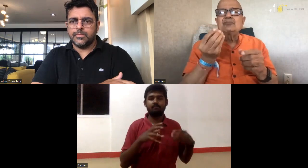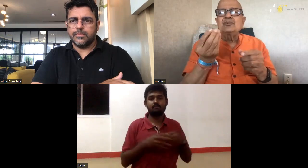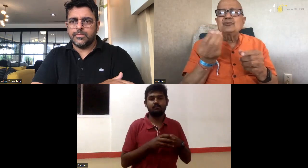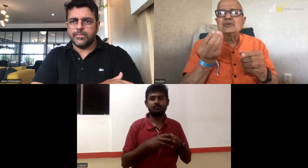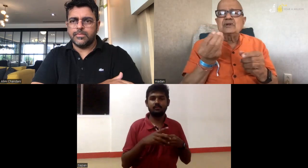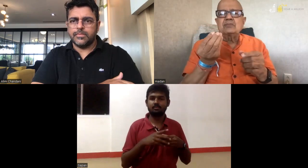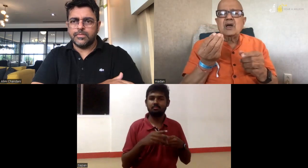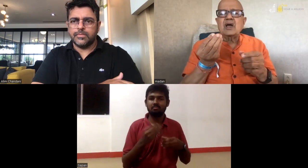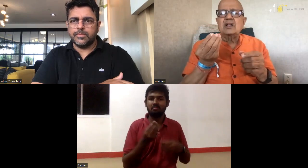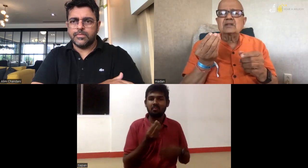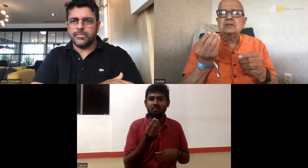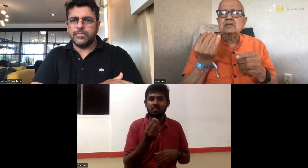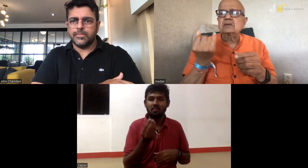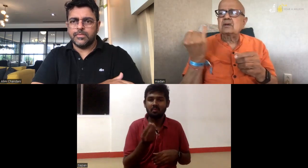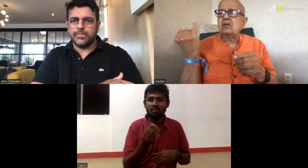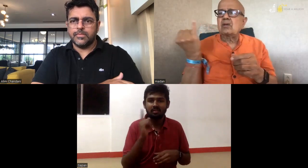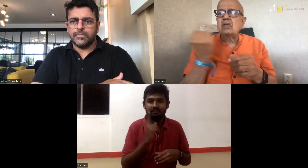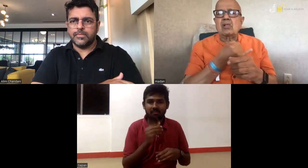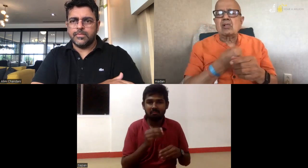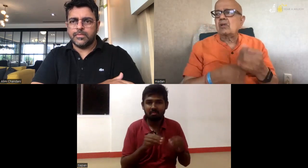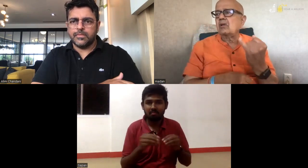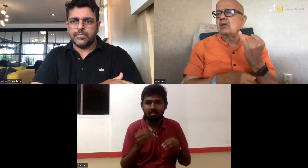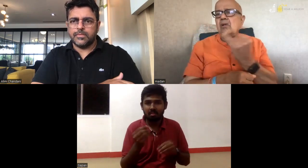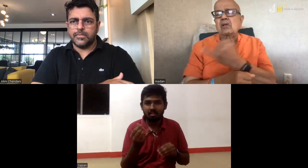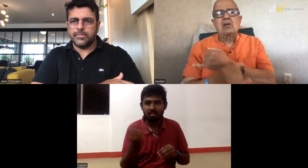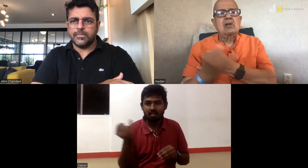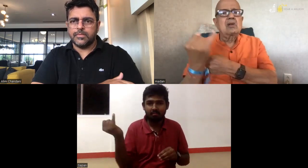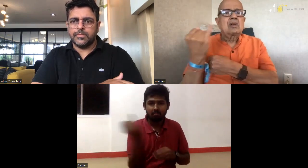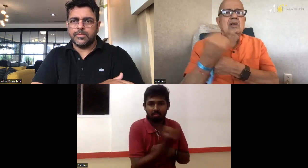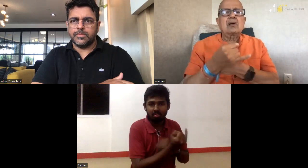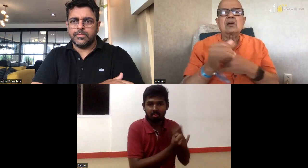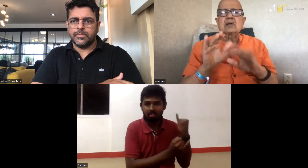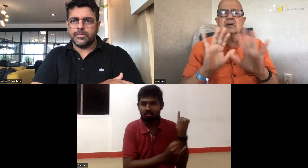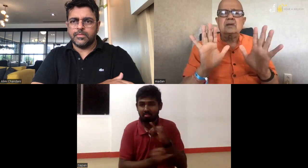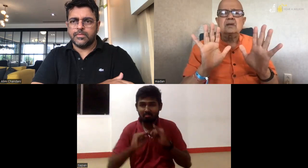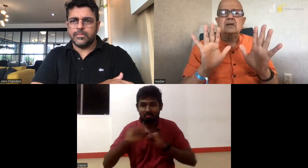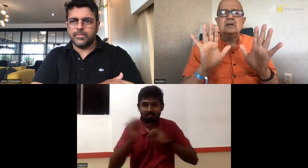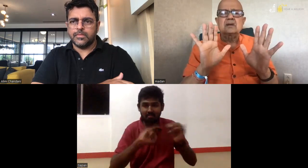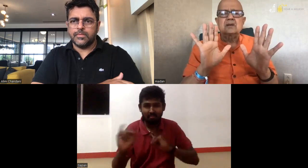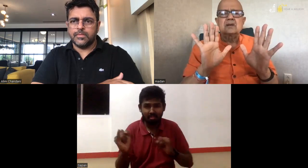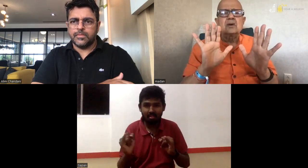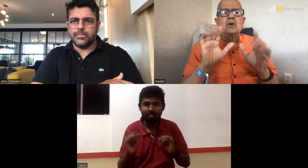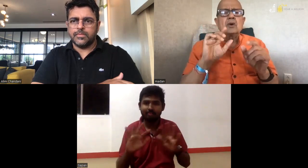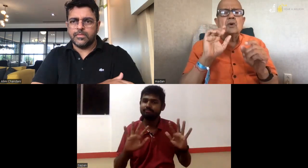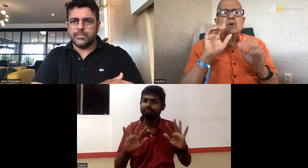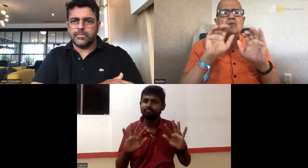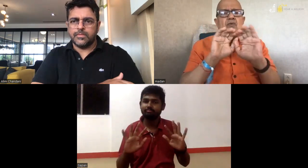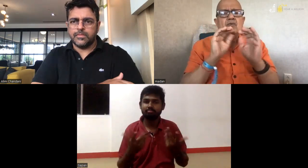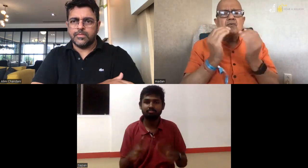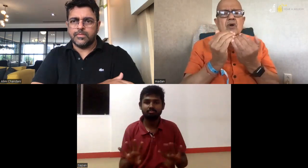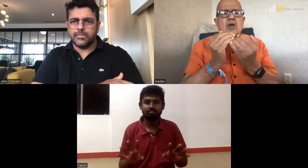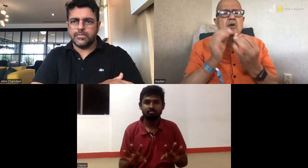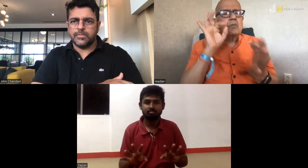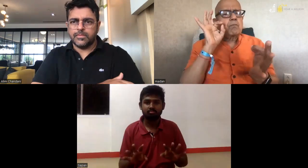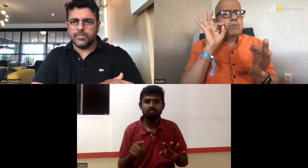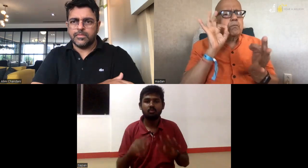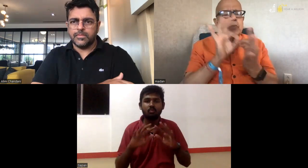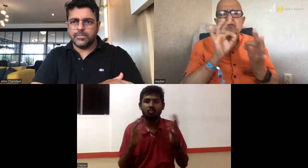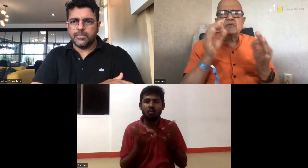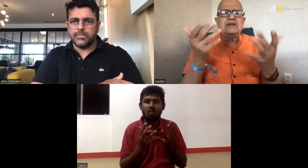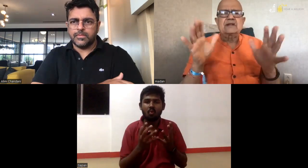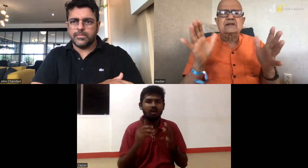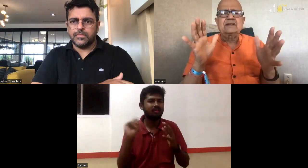get a deaf director in ISLRTC. Don't keep mum and not reacting to the things